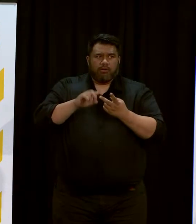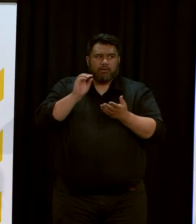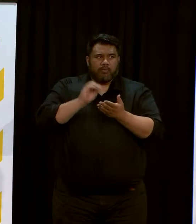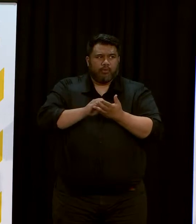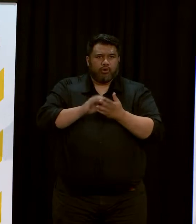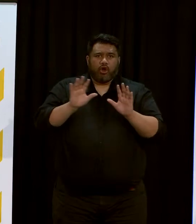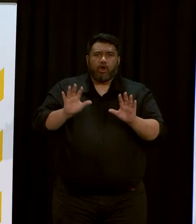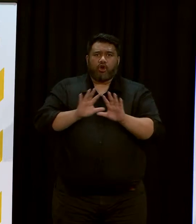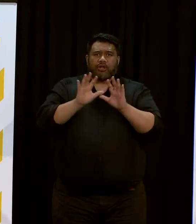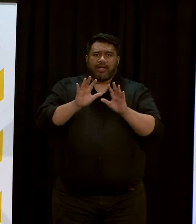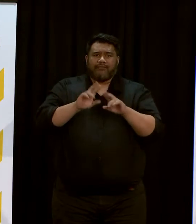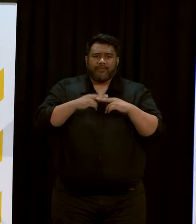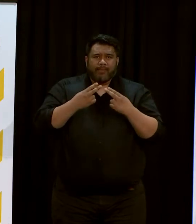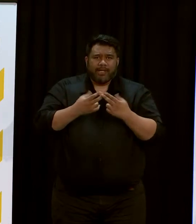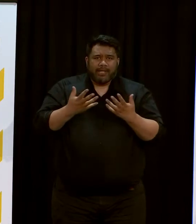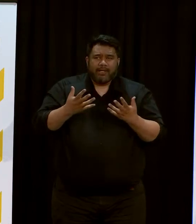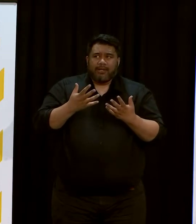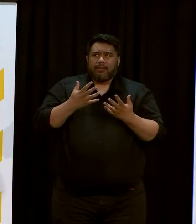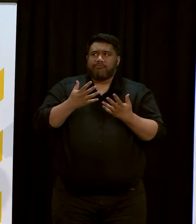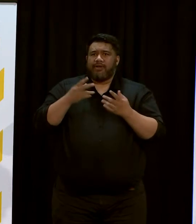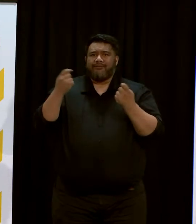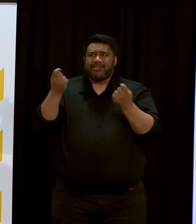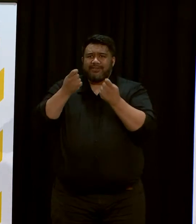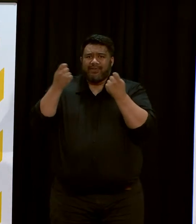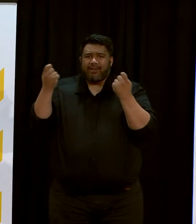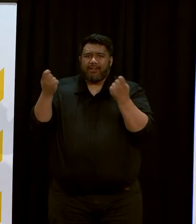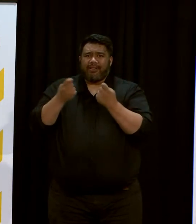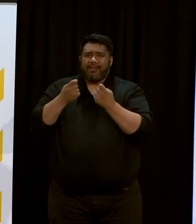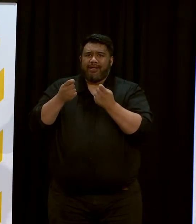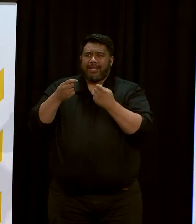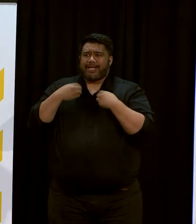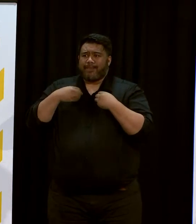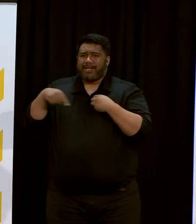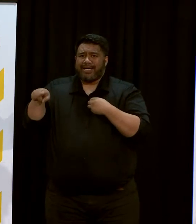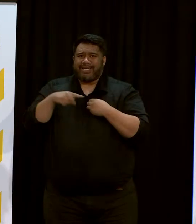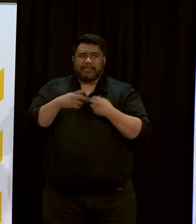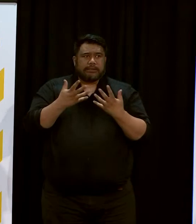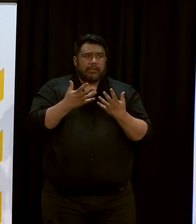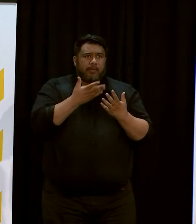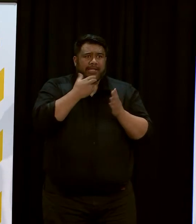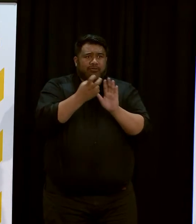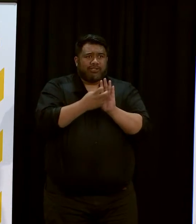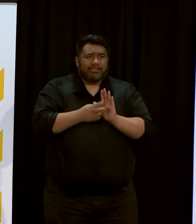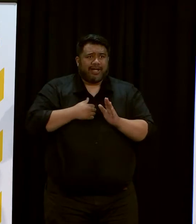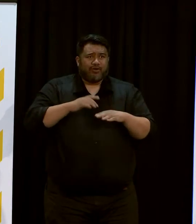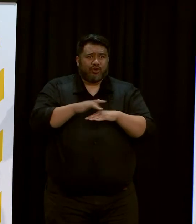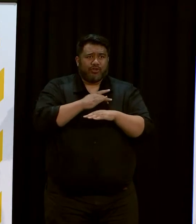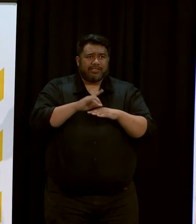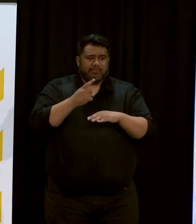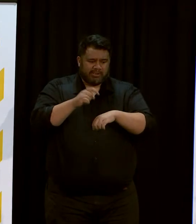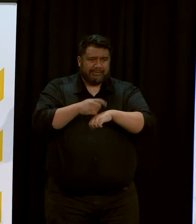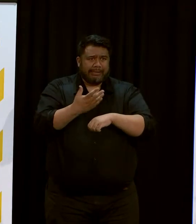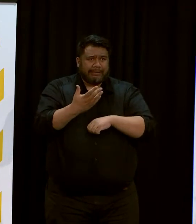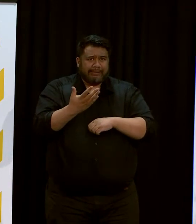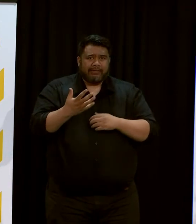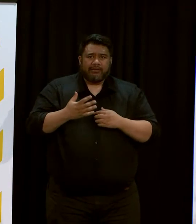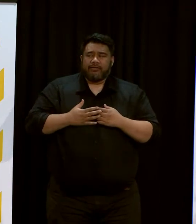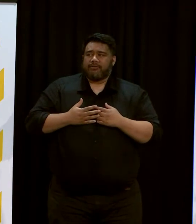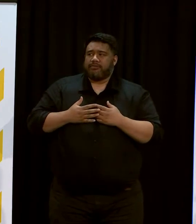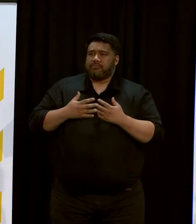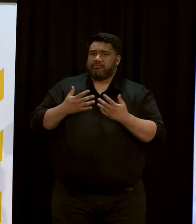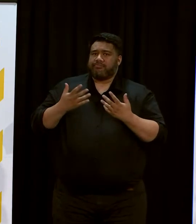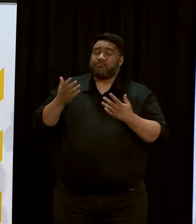holidays and all those festival organisers? They must be right on the edge of saying that's it. Yeah, well, actually, I talked to some of those and have a bit of a